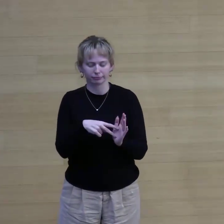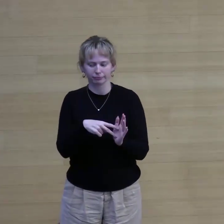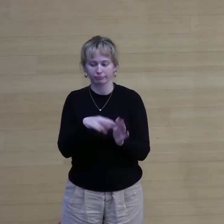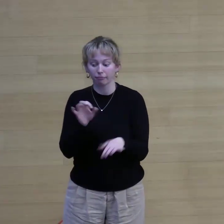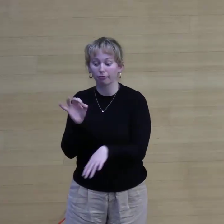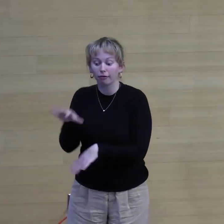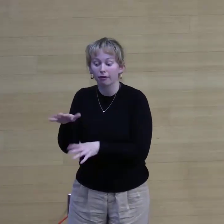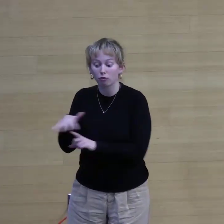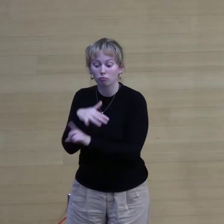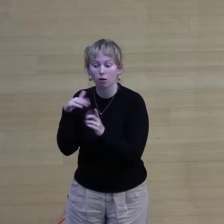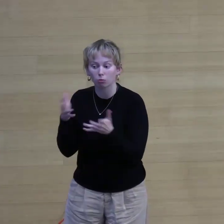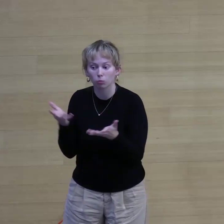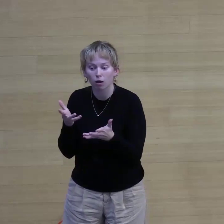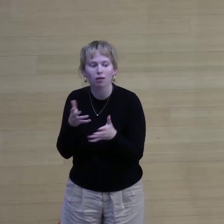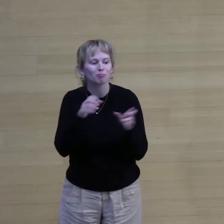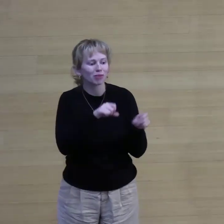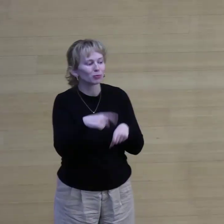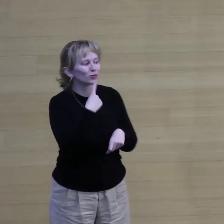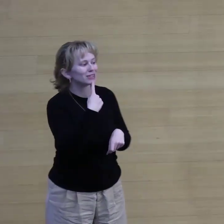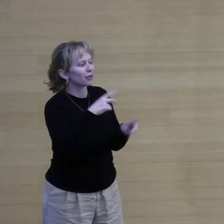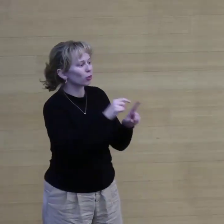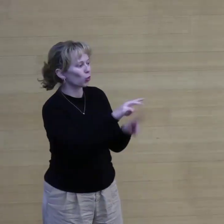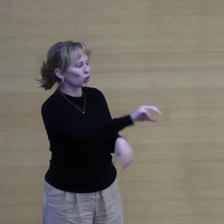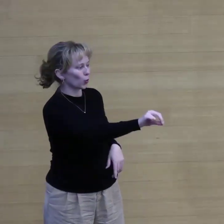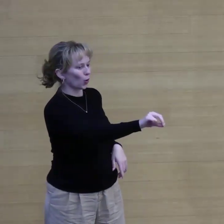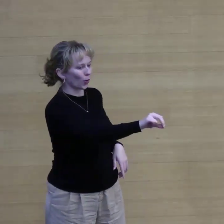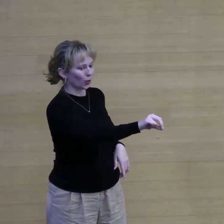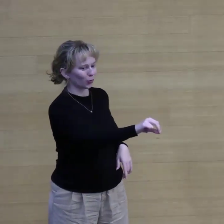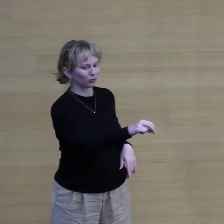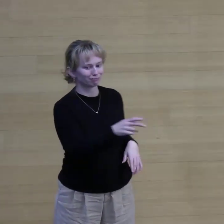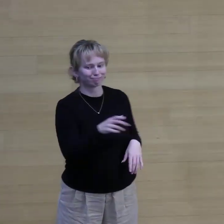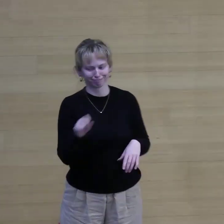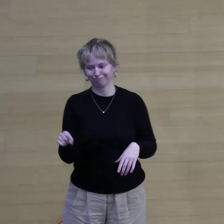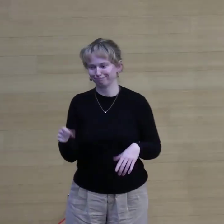Plant seeds around. Being able to say no. Yeah.